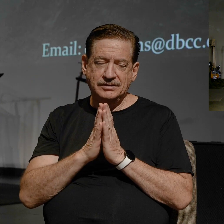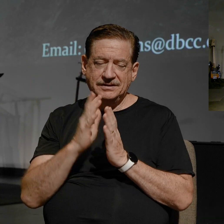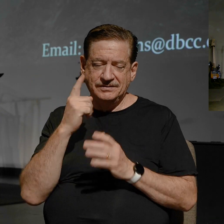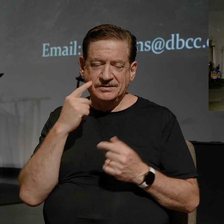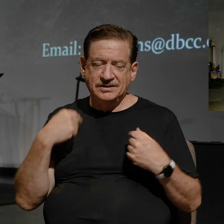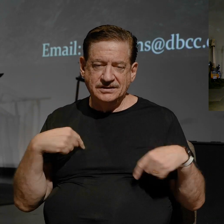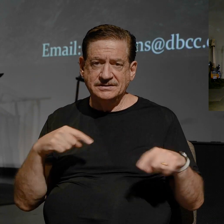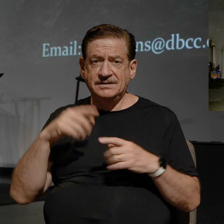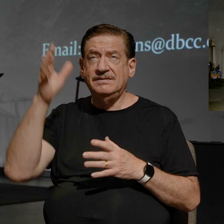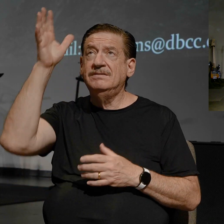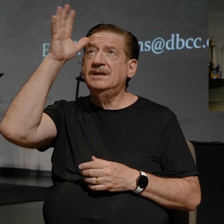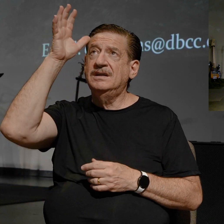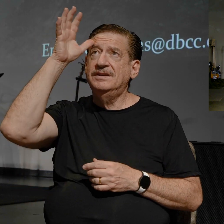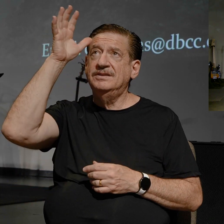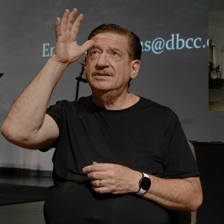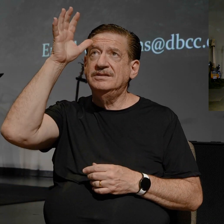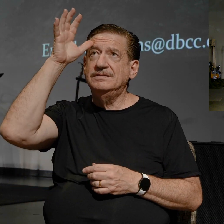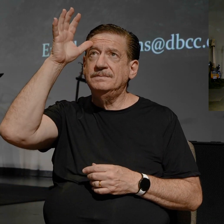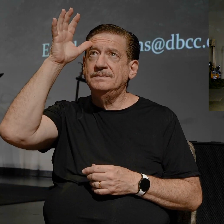us. Father,